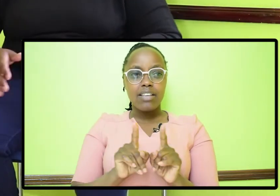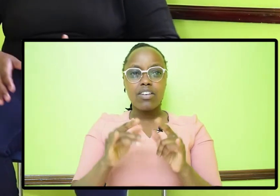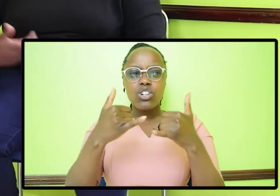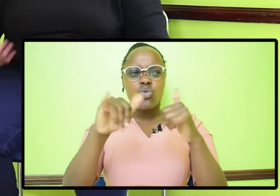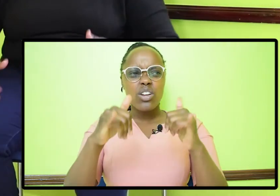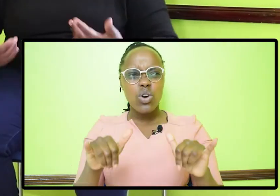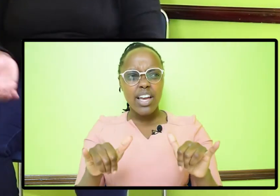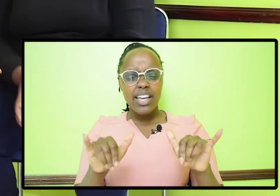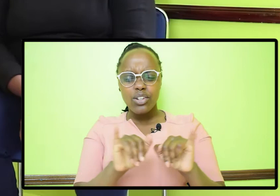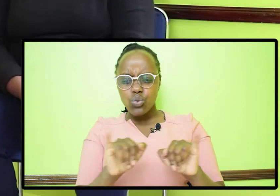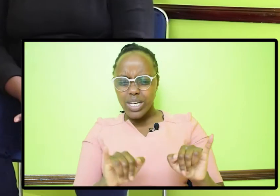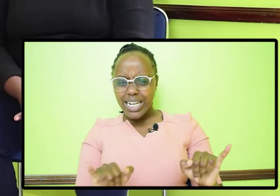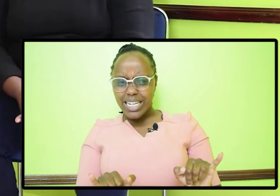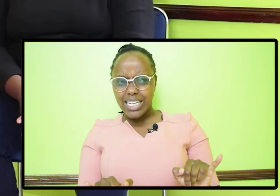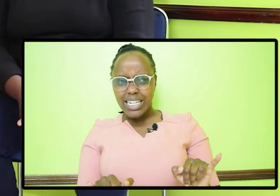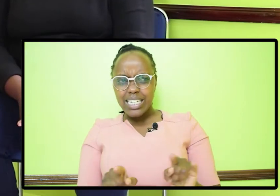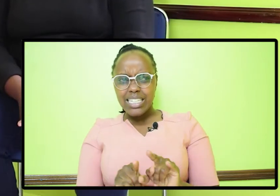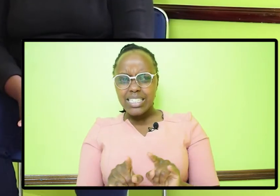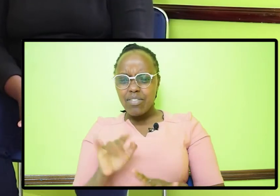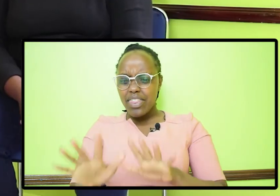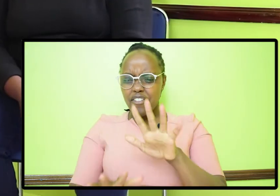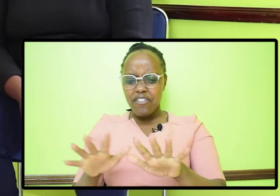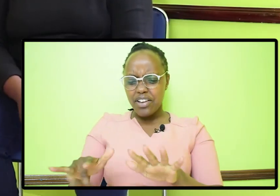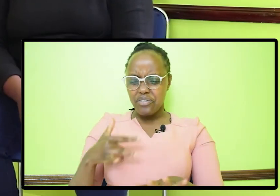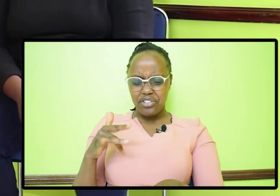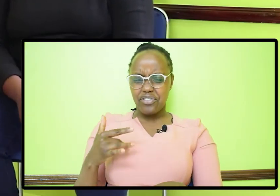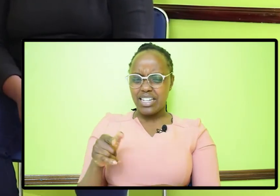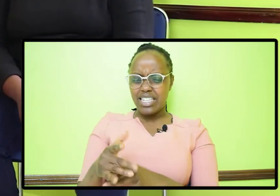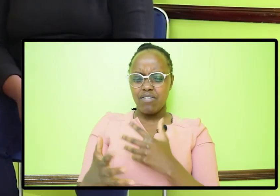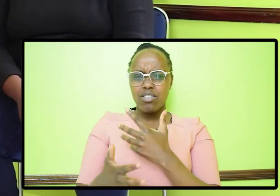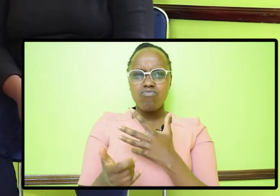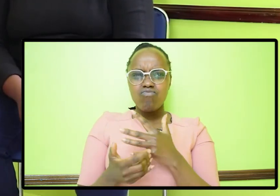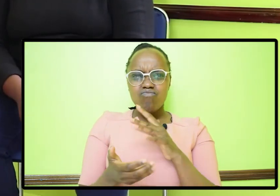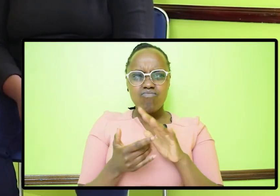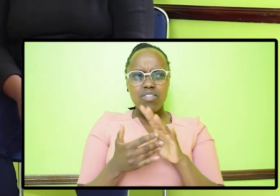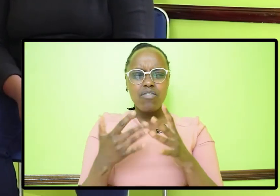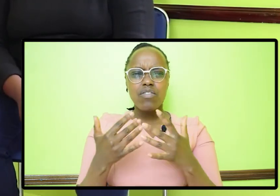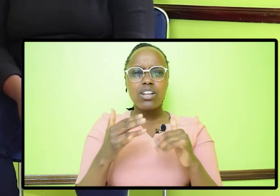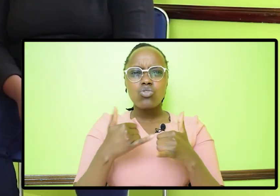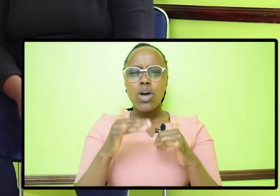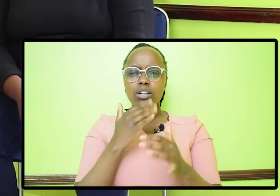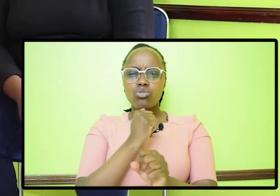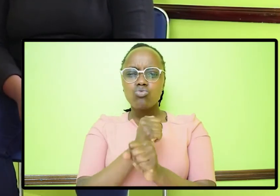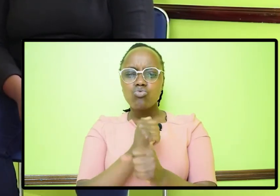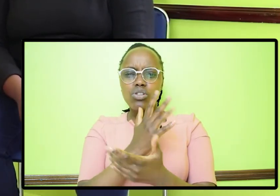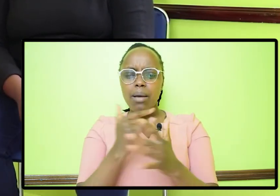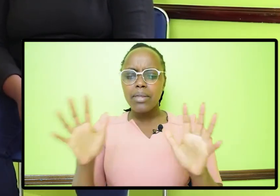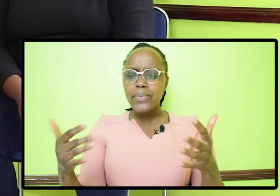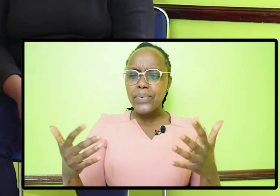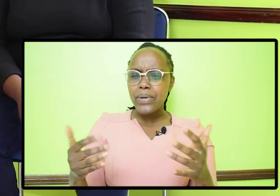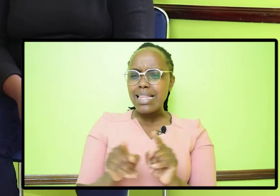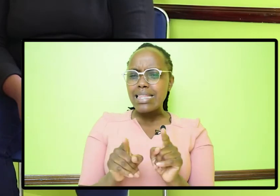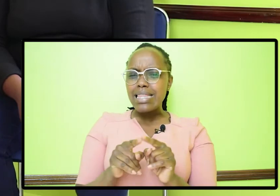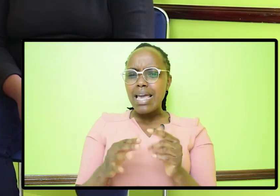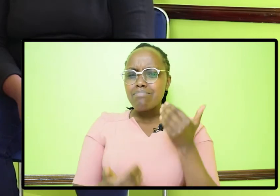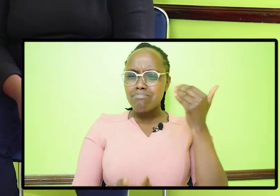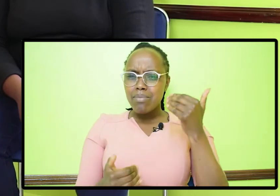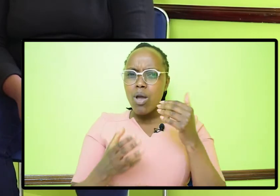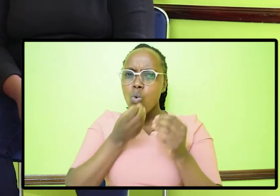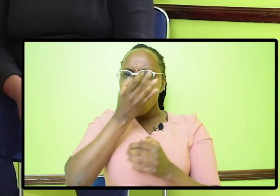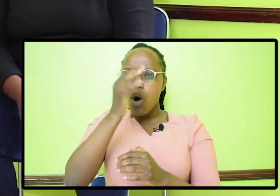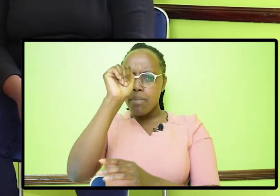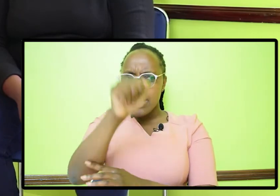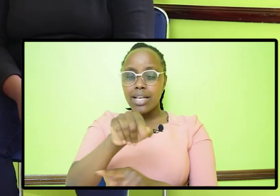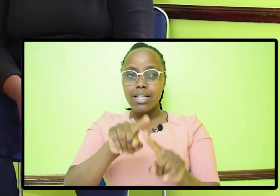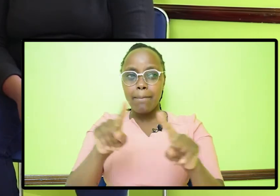I tried tickling the feet. He was not responding. Tried doing some stuff. He was not, but he was